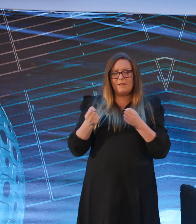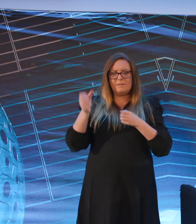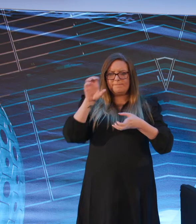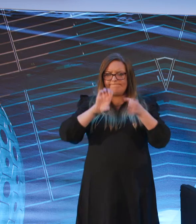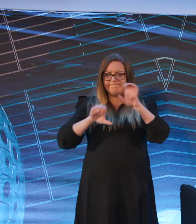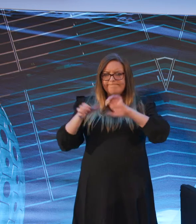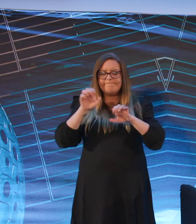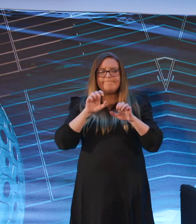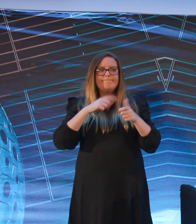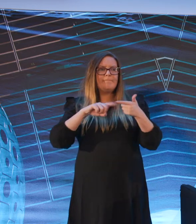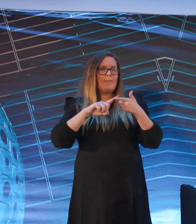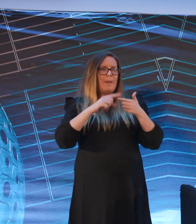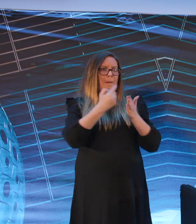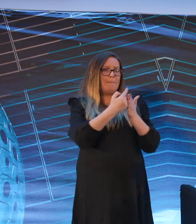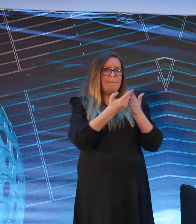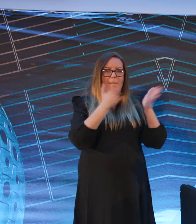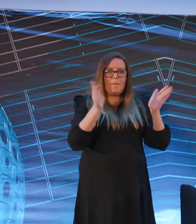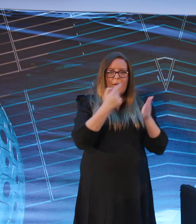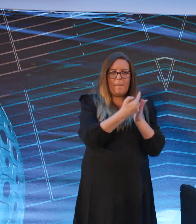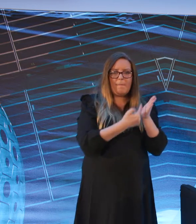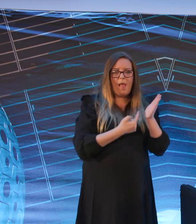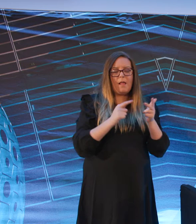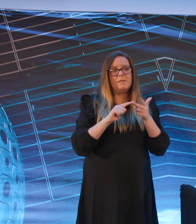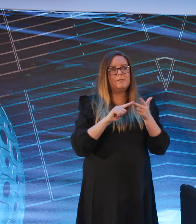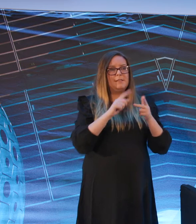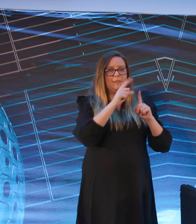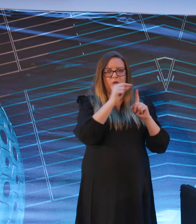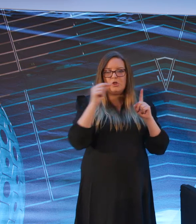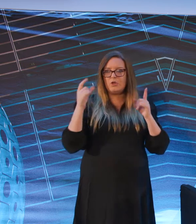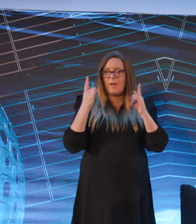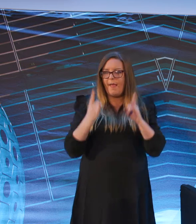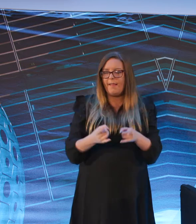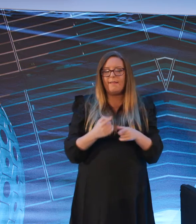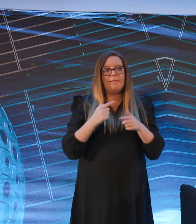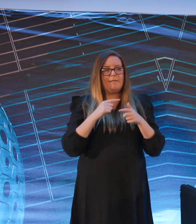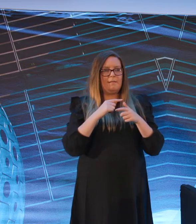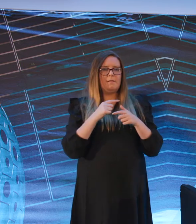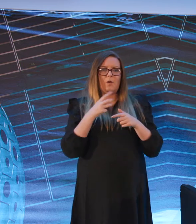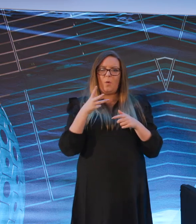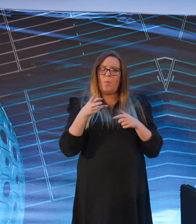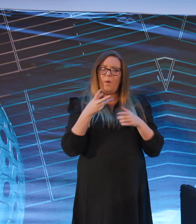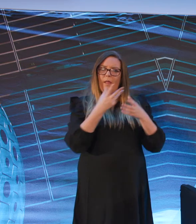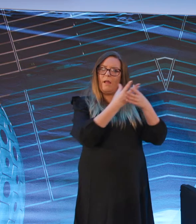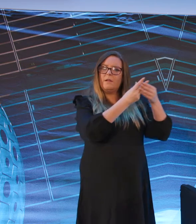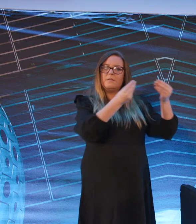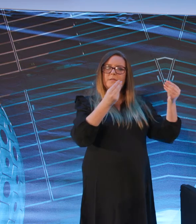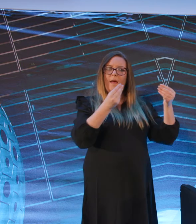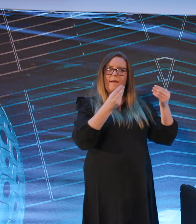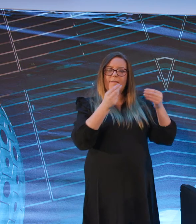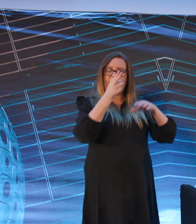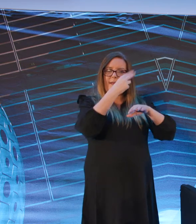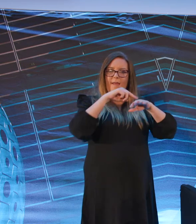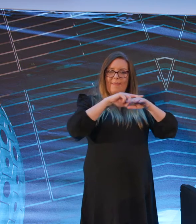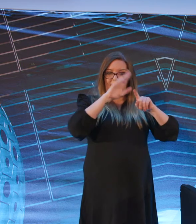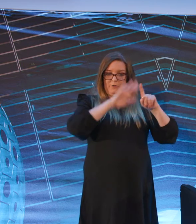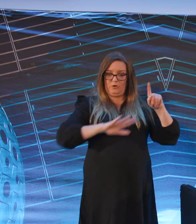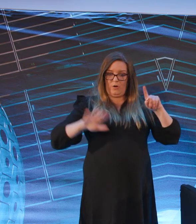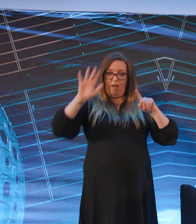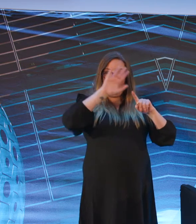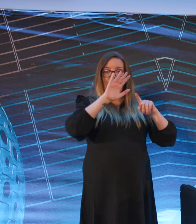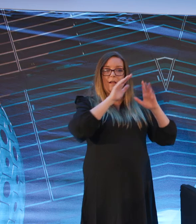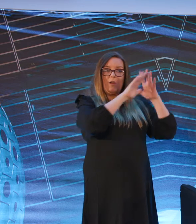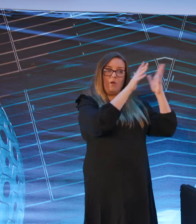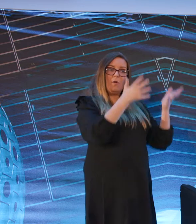public policy, digital health, to name but few, to address national, global, and regional